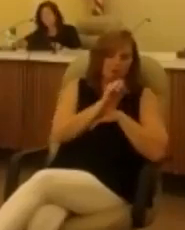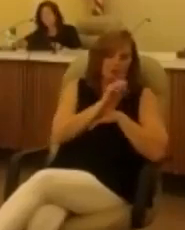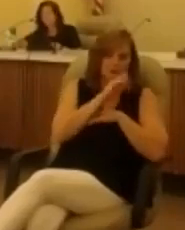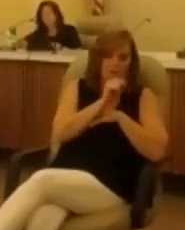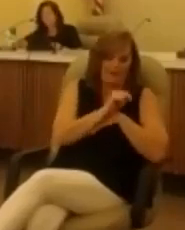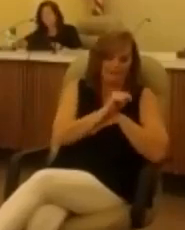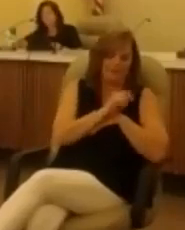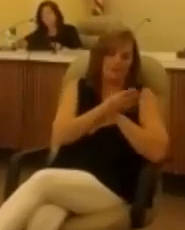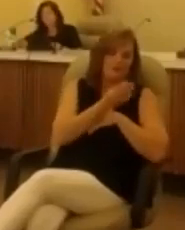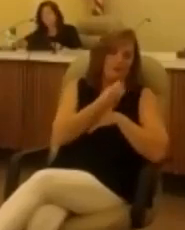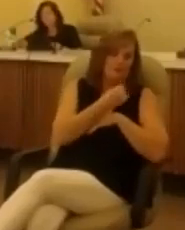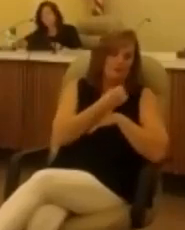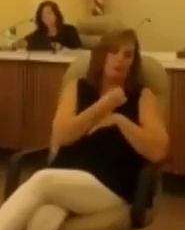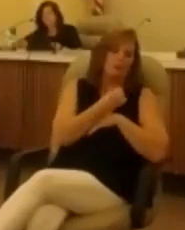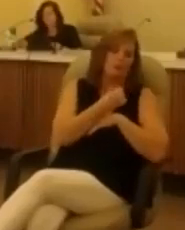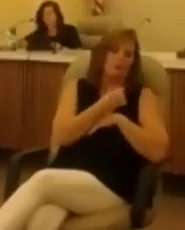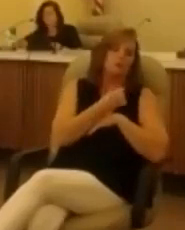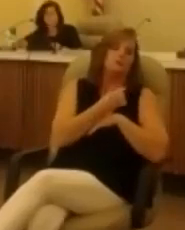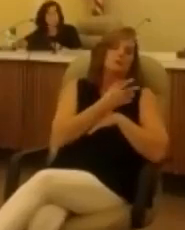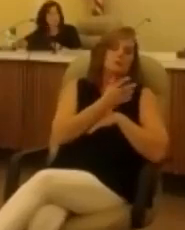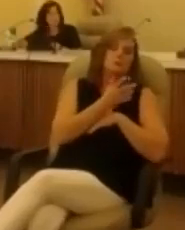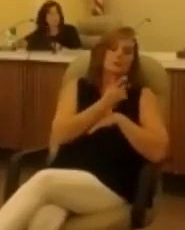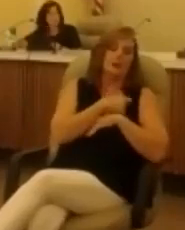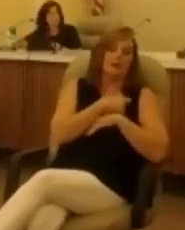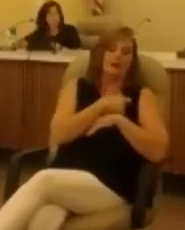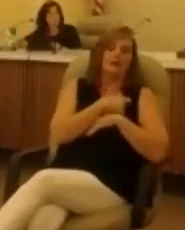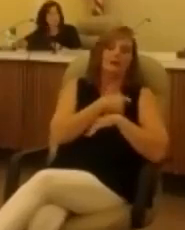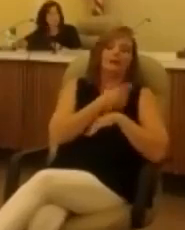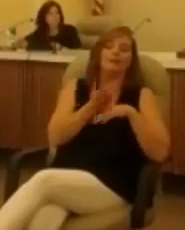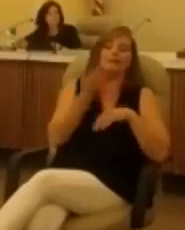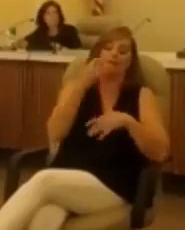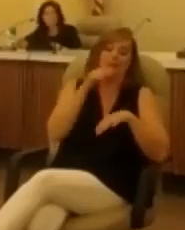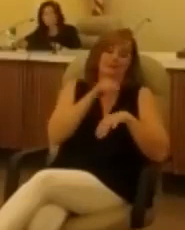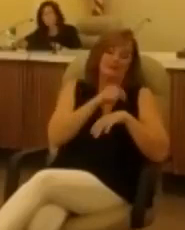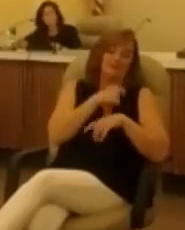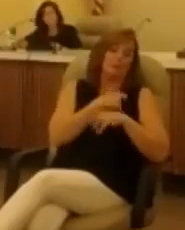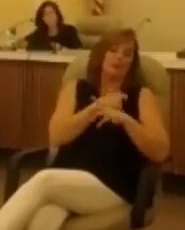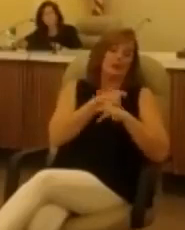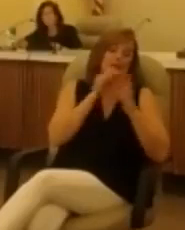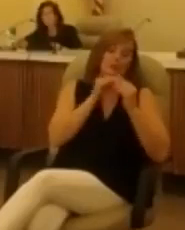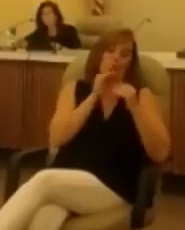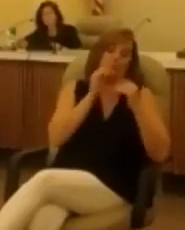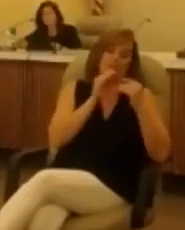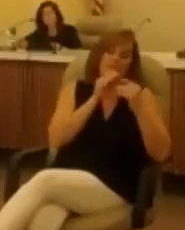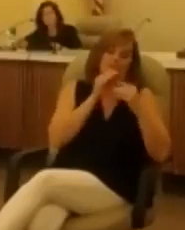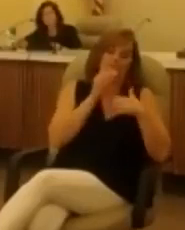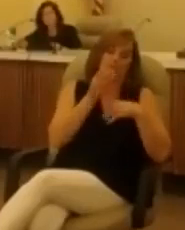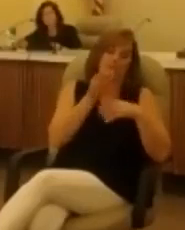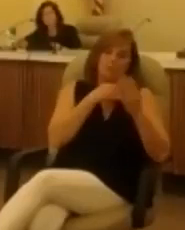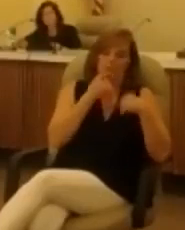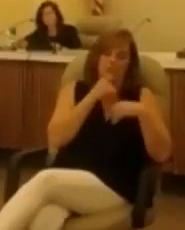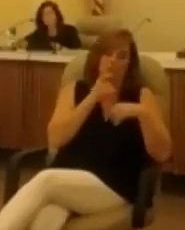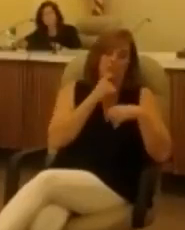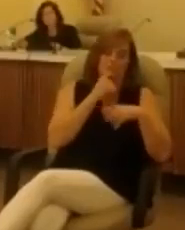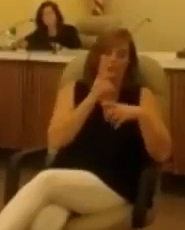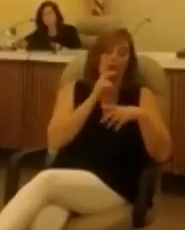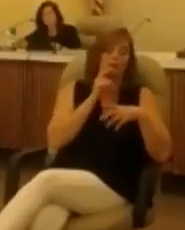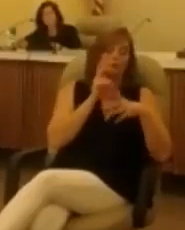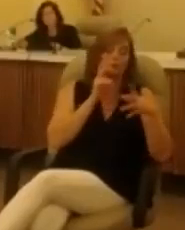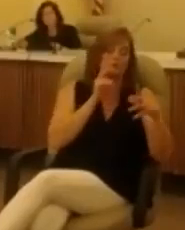have leftover, now, again, last time we had more food than we were able to fit in their refrigerated